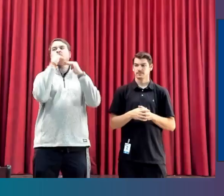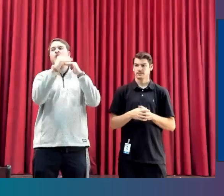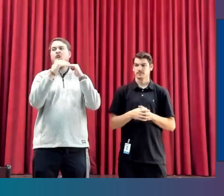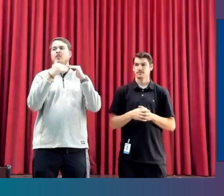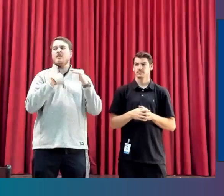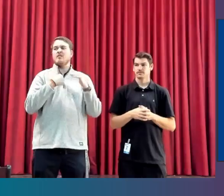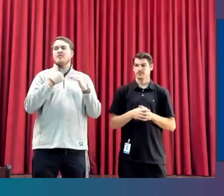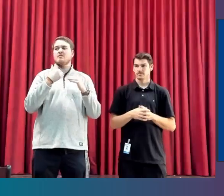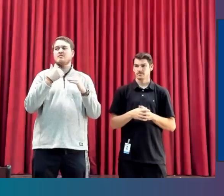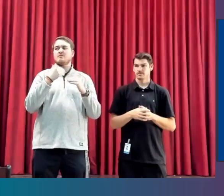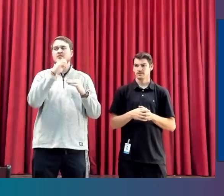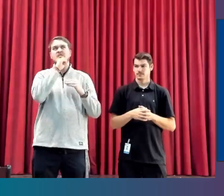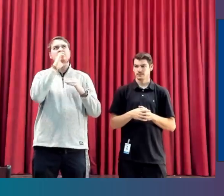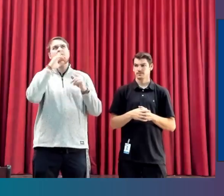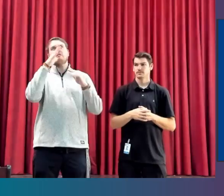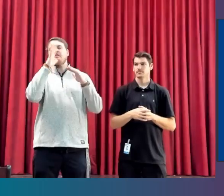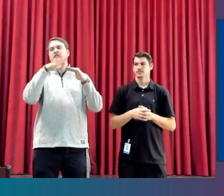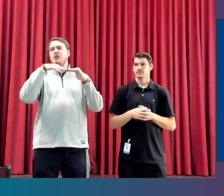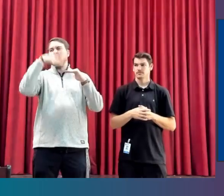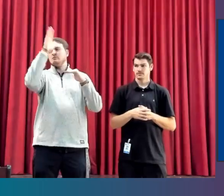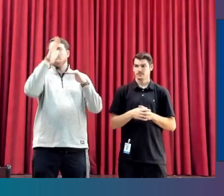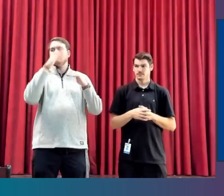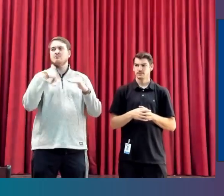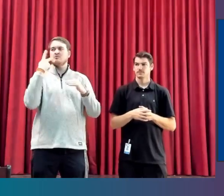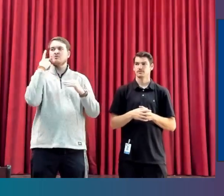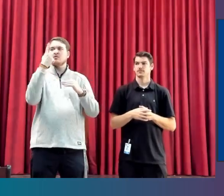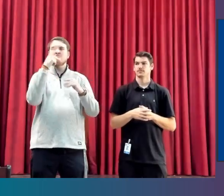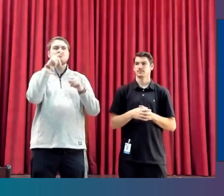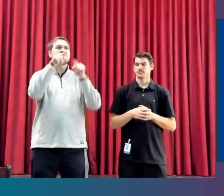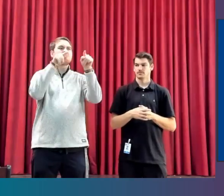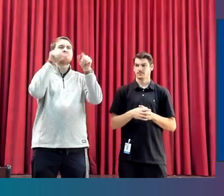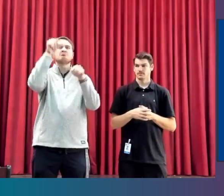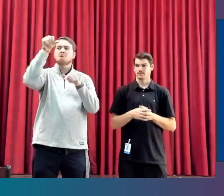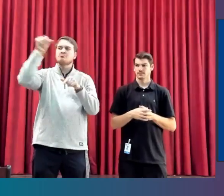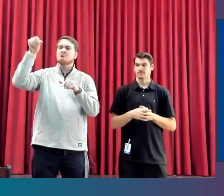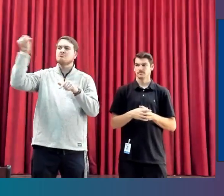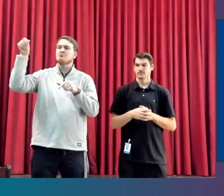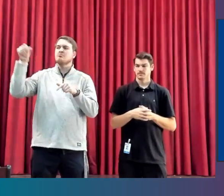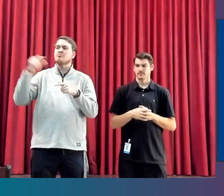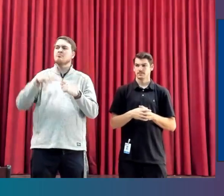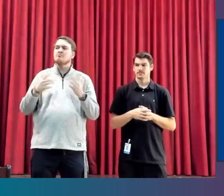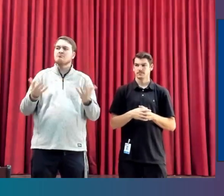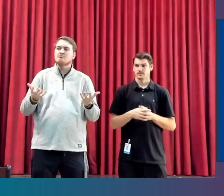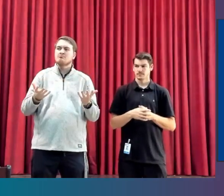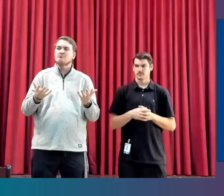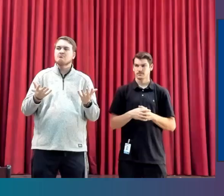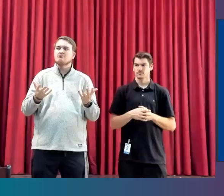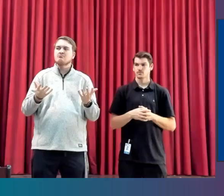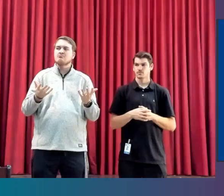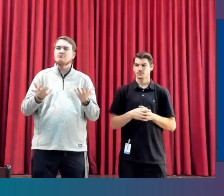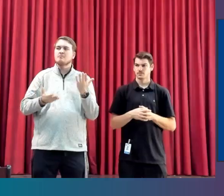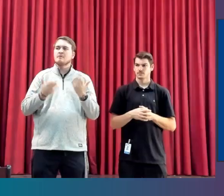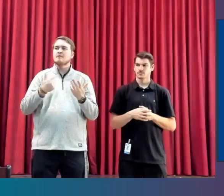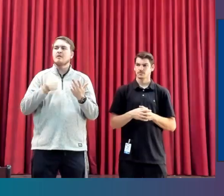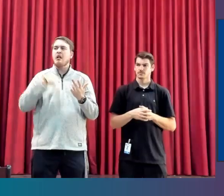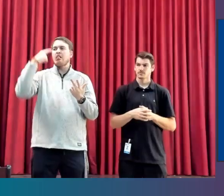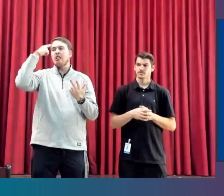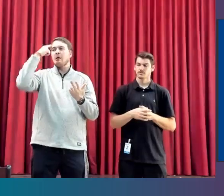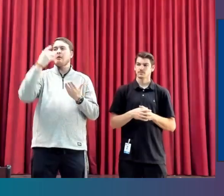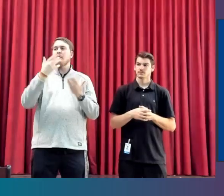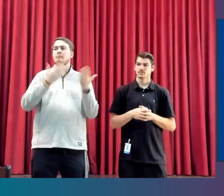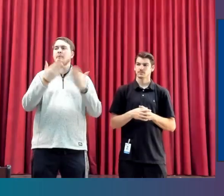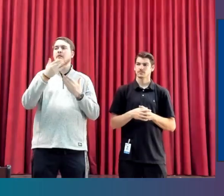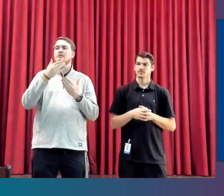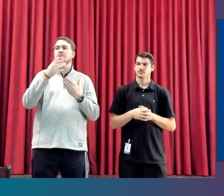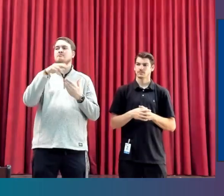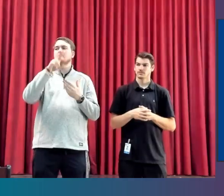I was looking at the upstairs floor for senior citizens that they're talking about, and I did see the doorbell, so I'm surprised to be